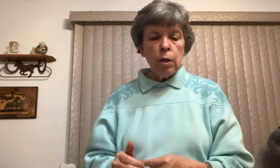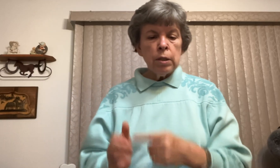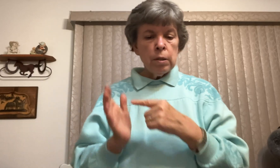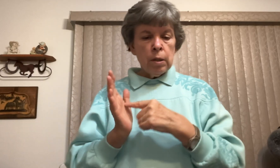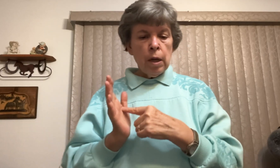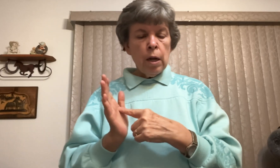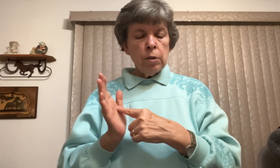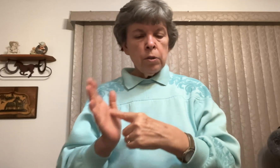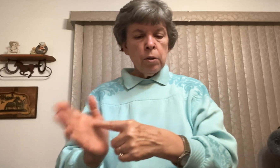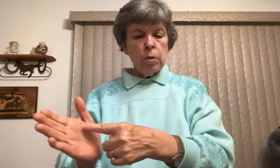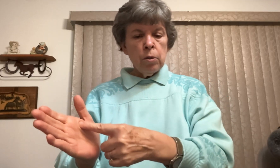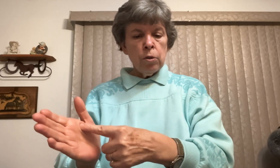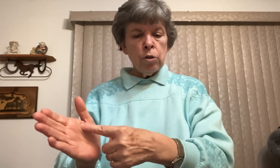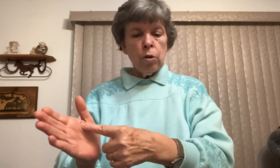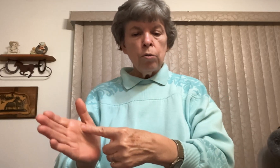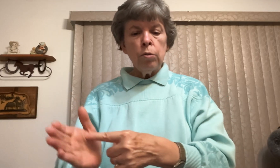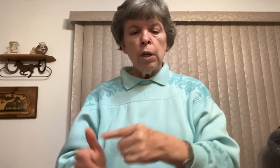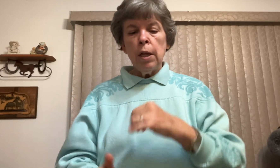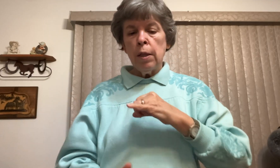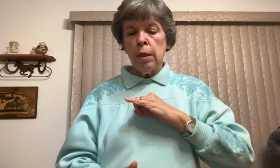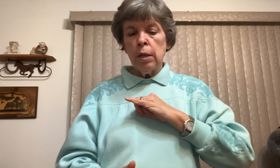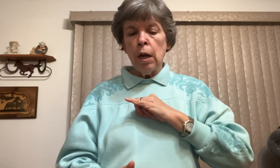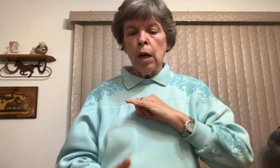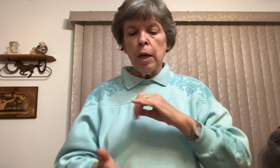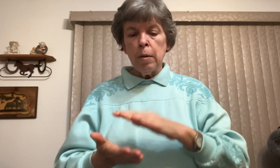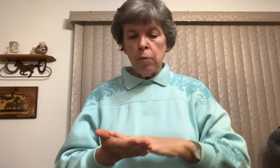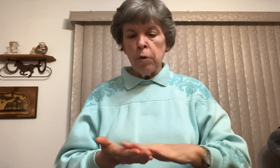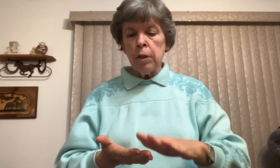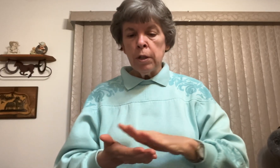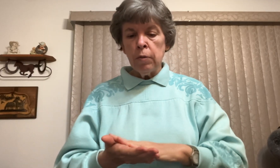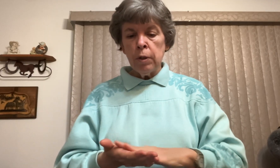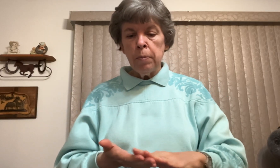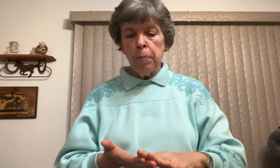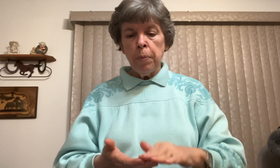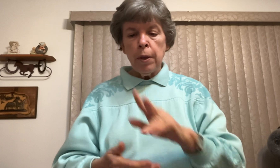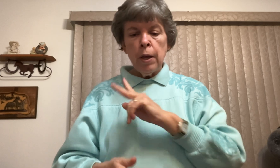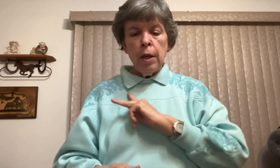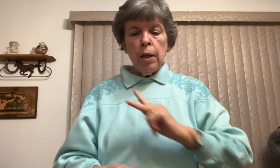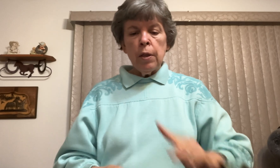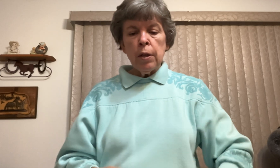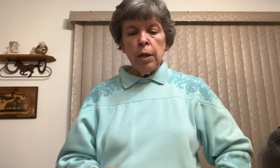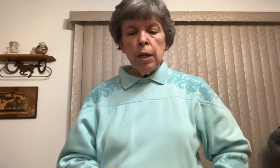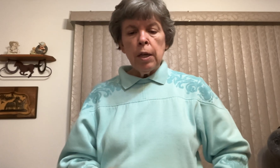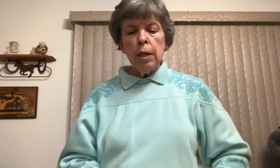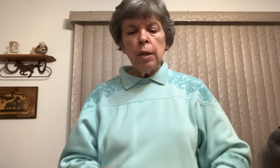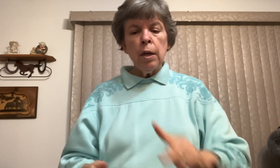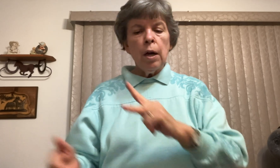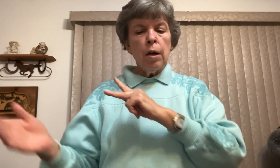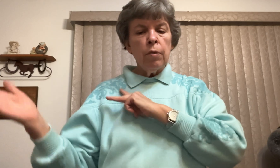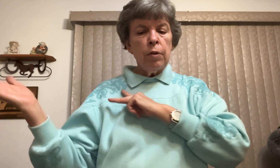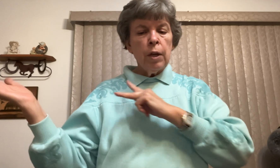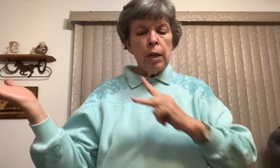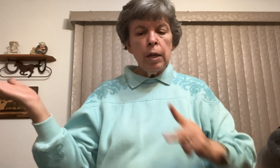Cross has shown that I am forgiven. The King of